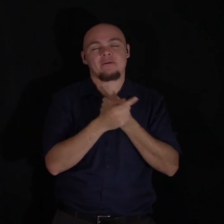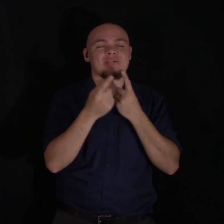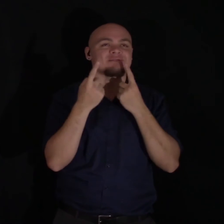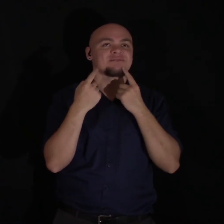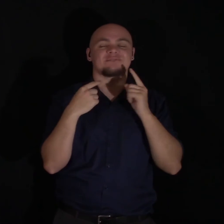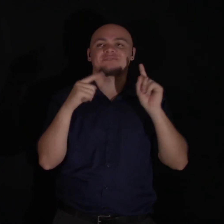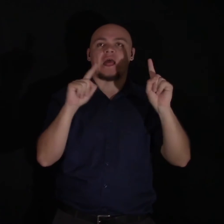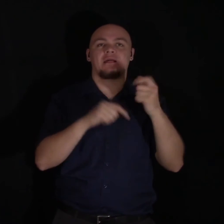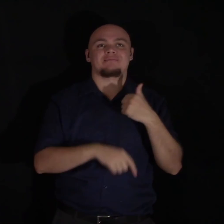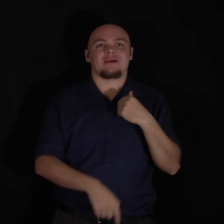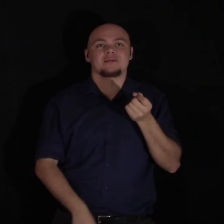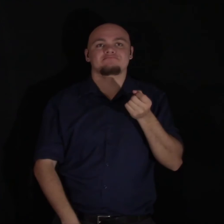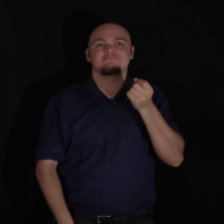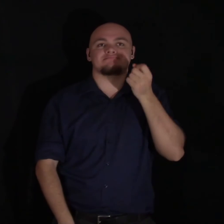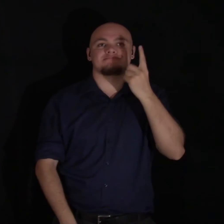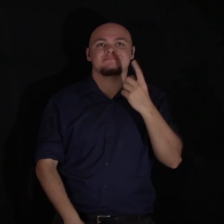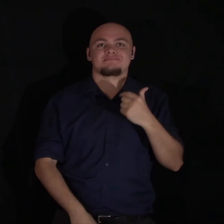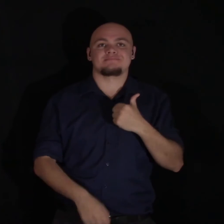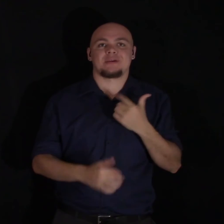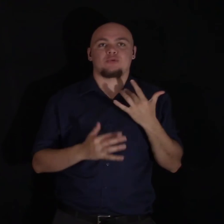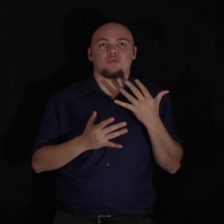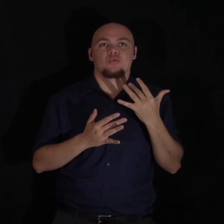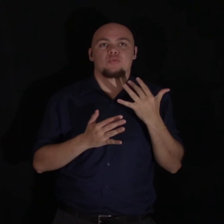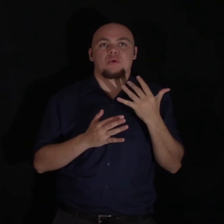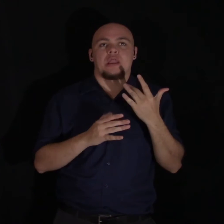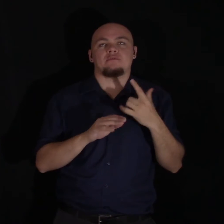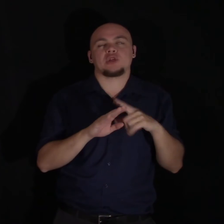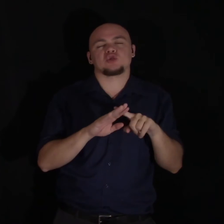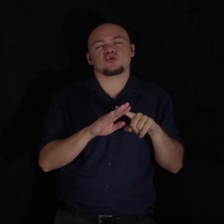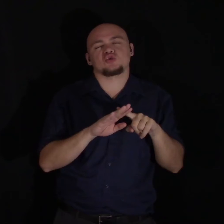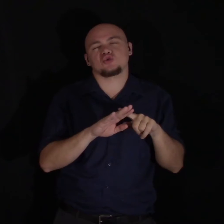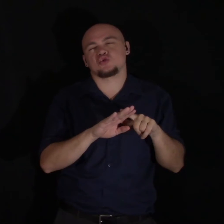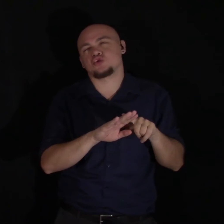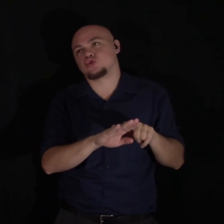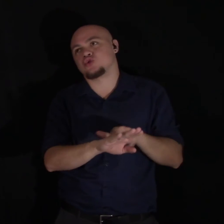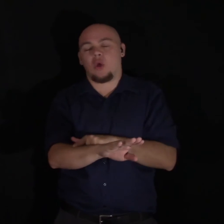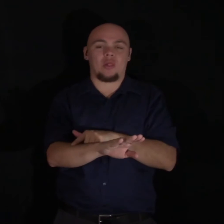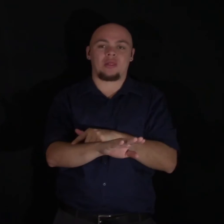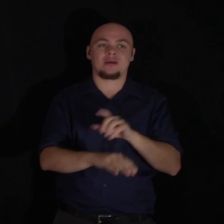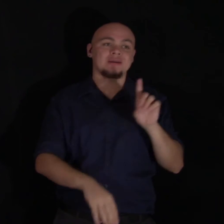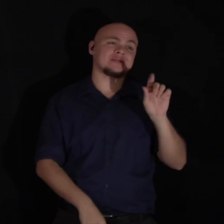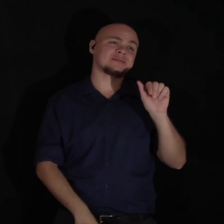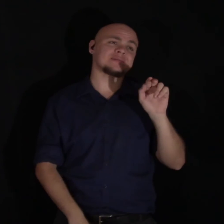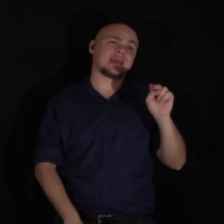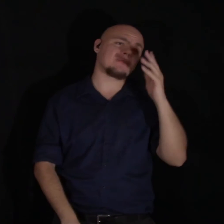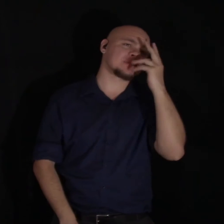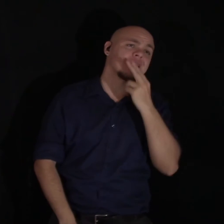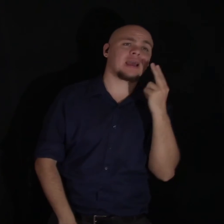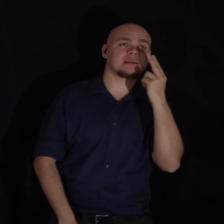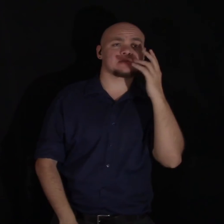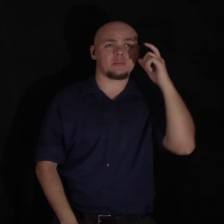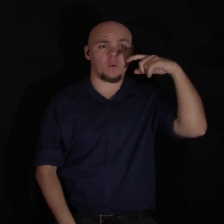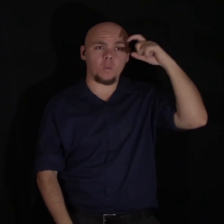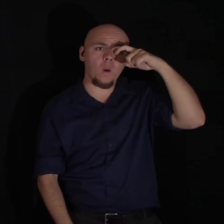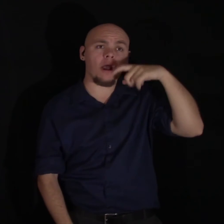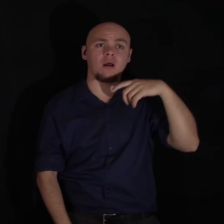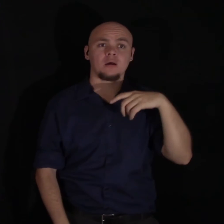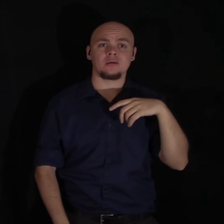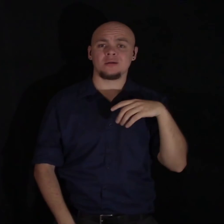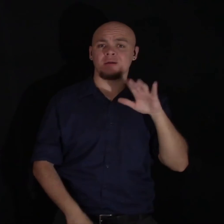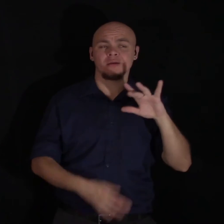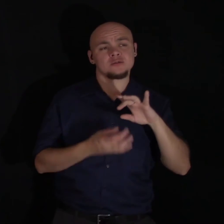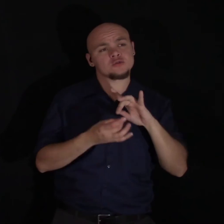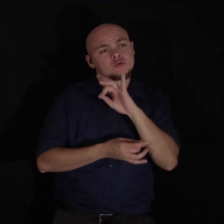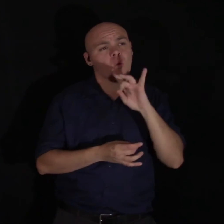Finally, I understood why I had to wait so long. Dan was handsome and wise and soulful